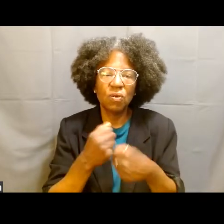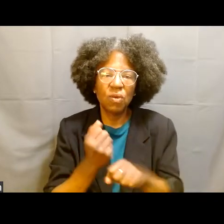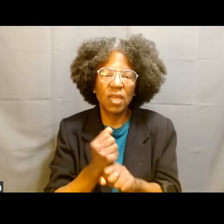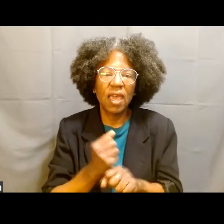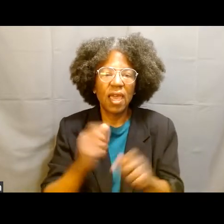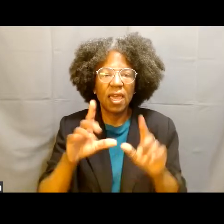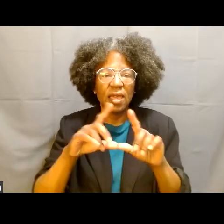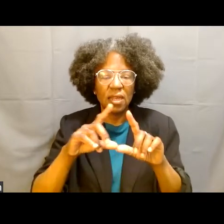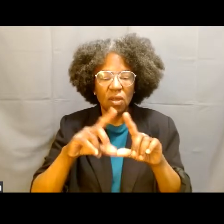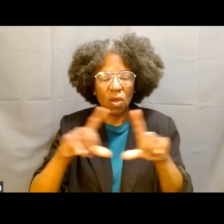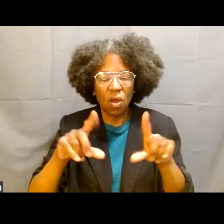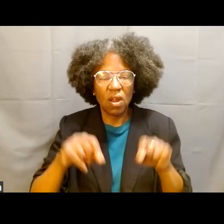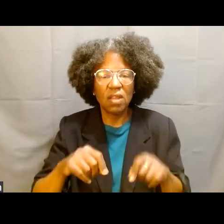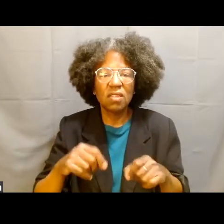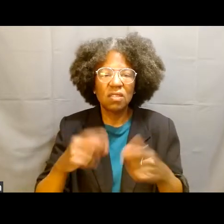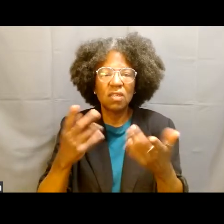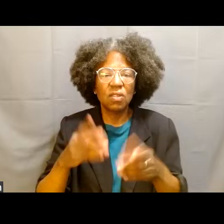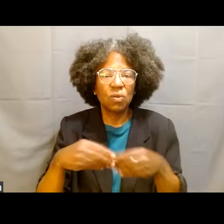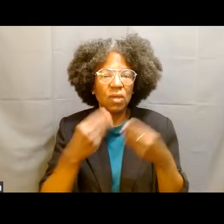LA fires.